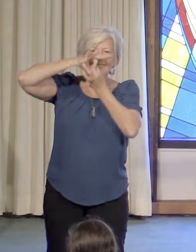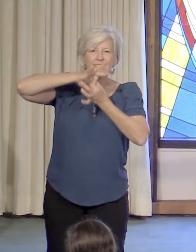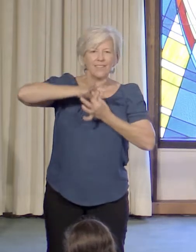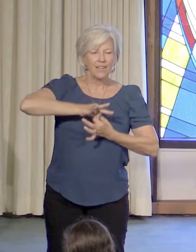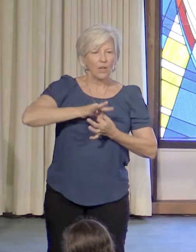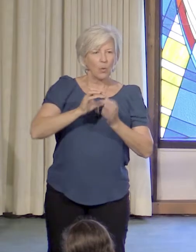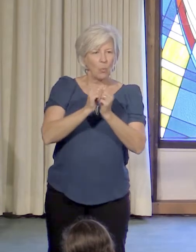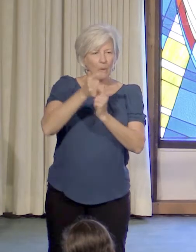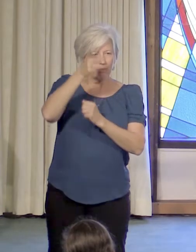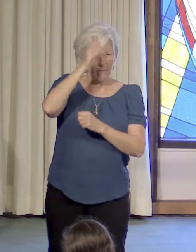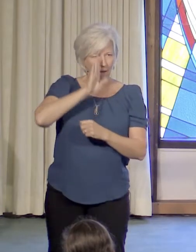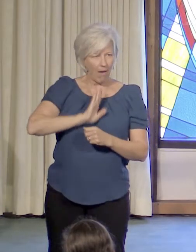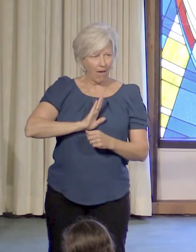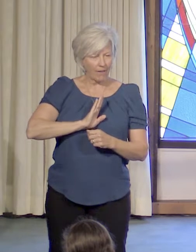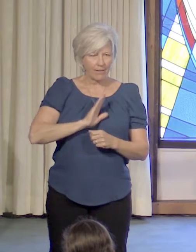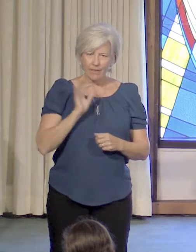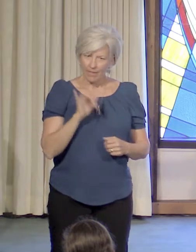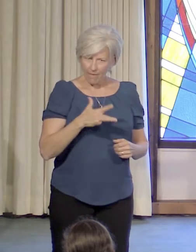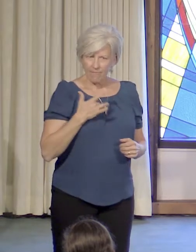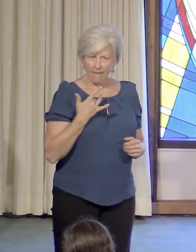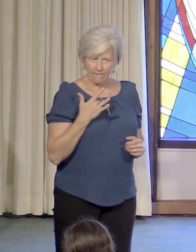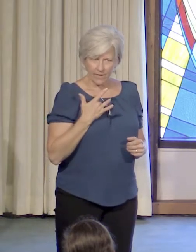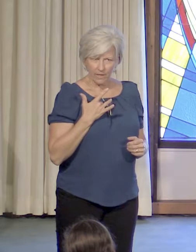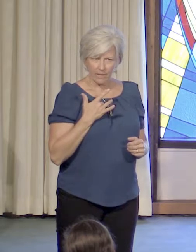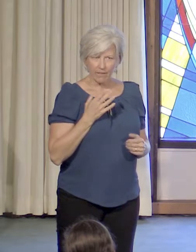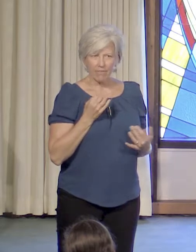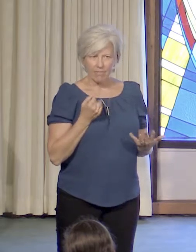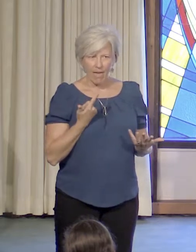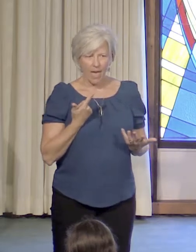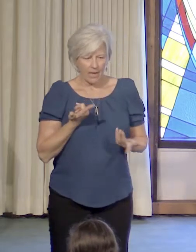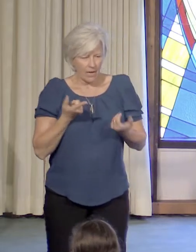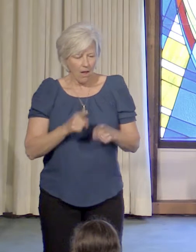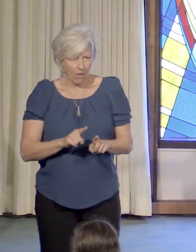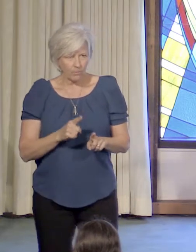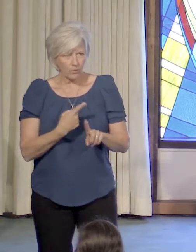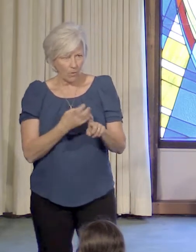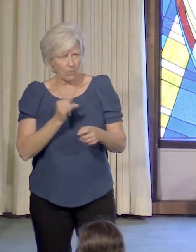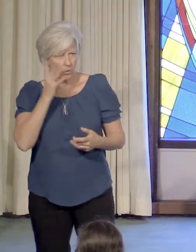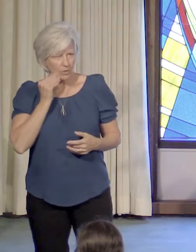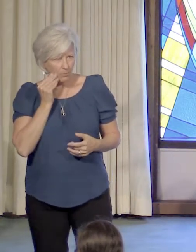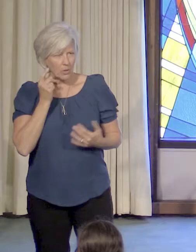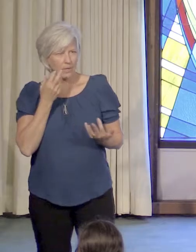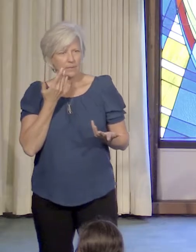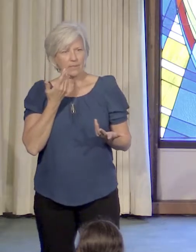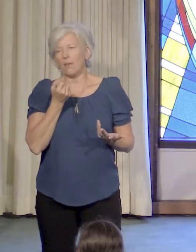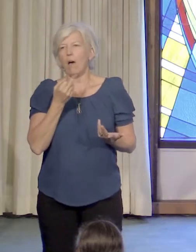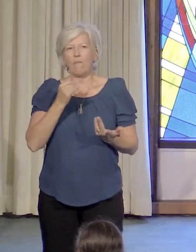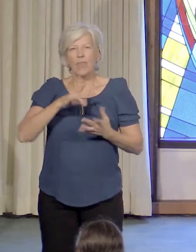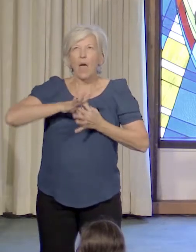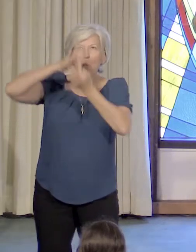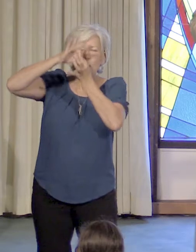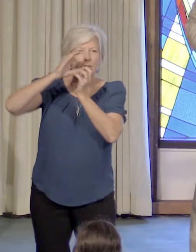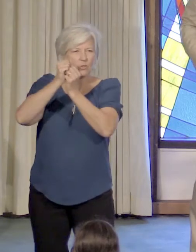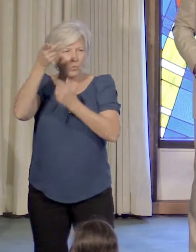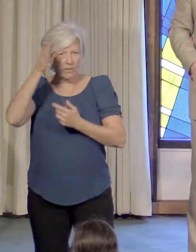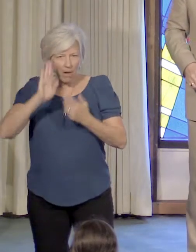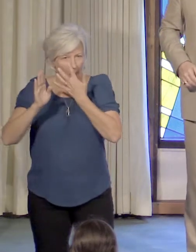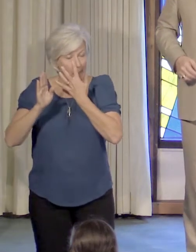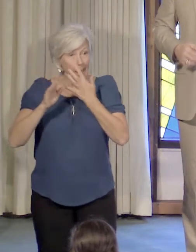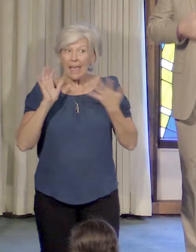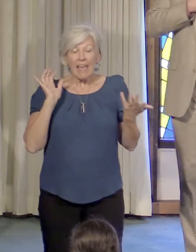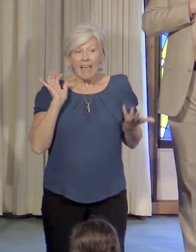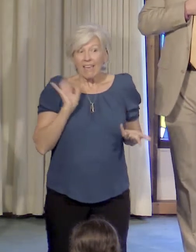That feeling which comes from the experience of oneness with God. And that can happen any number of different ways. You know, that